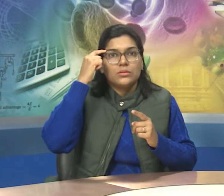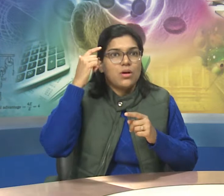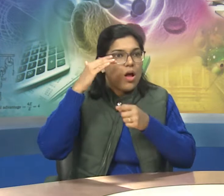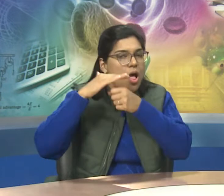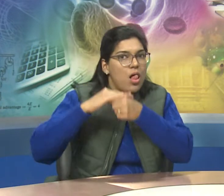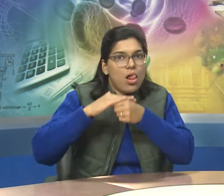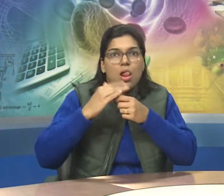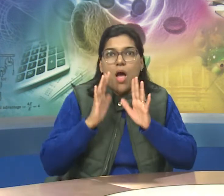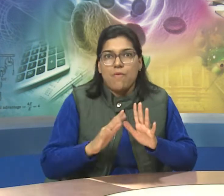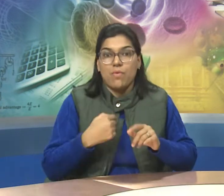complex